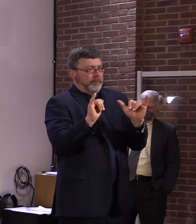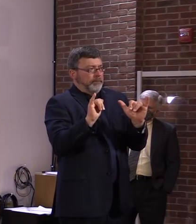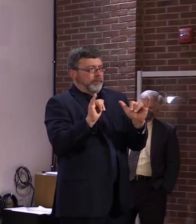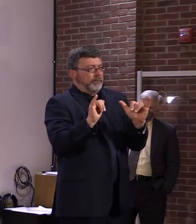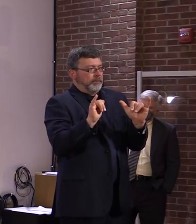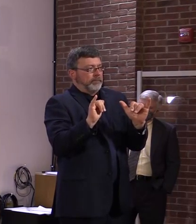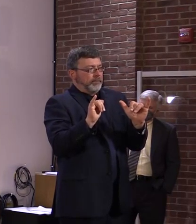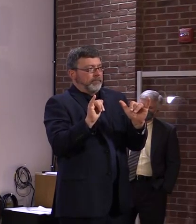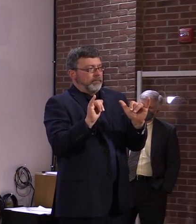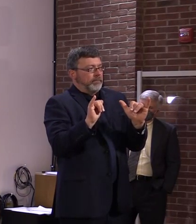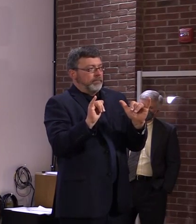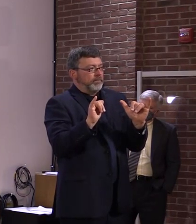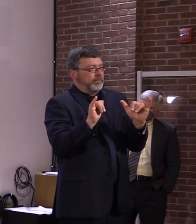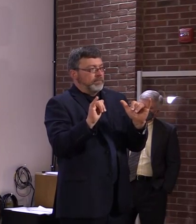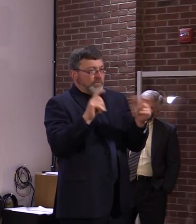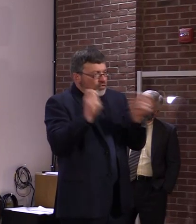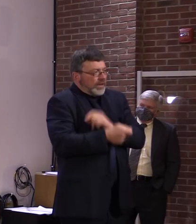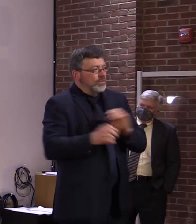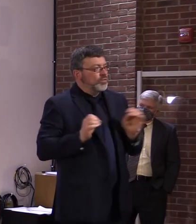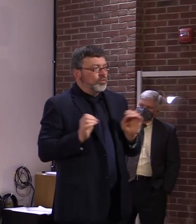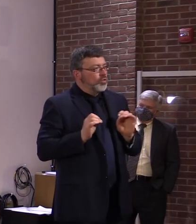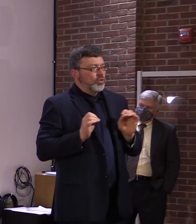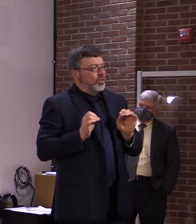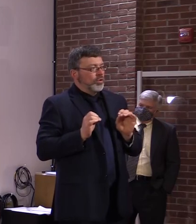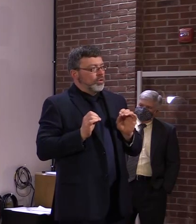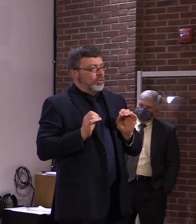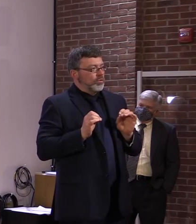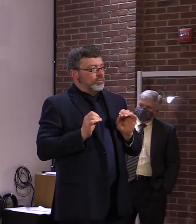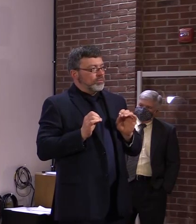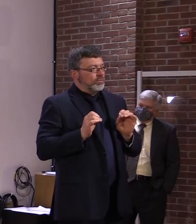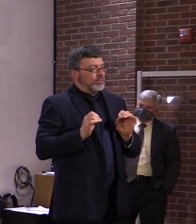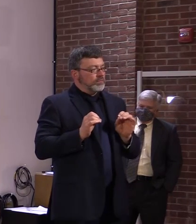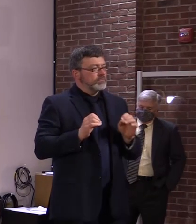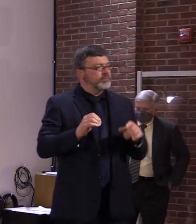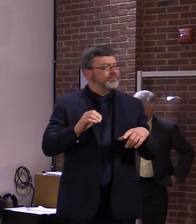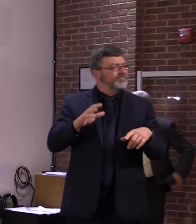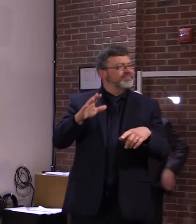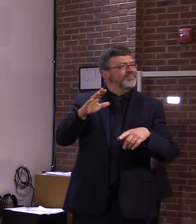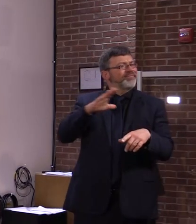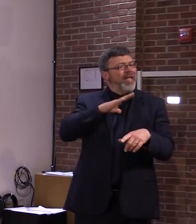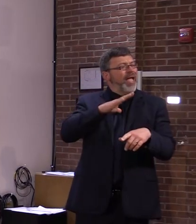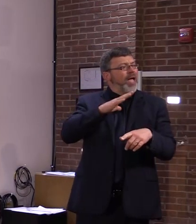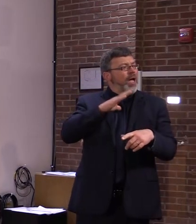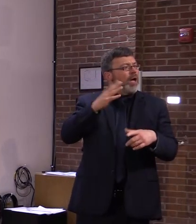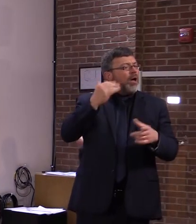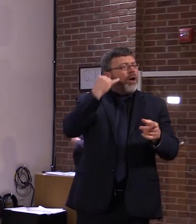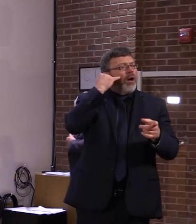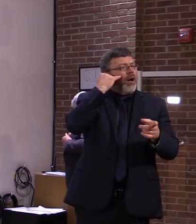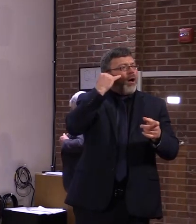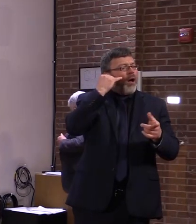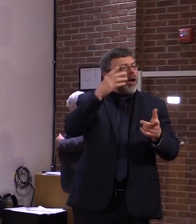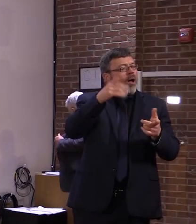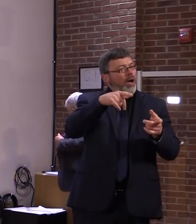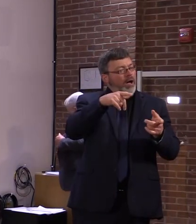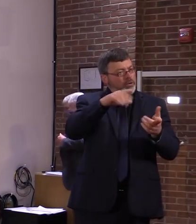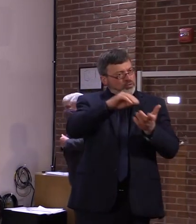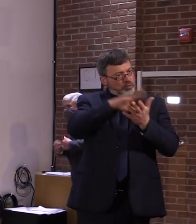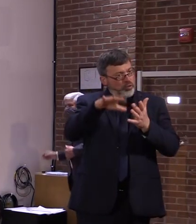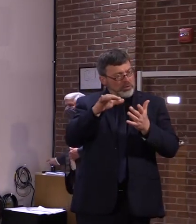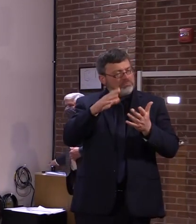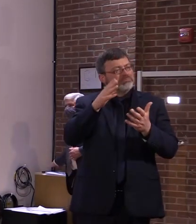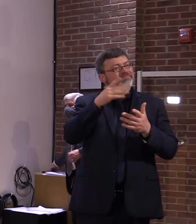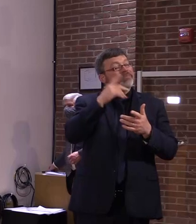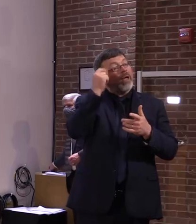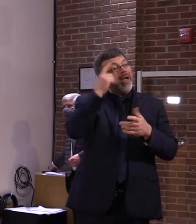faculty meeting when students are no longer on campus, situations like that? I mean, if there's a still a universal, if you're on a